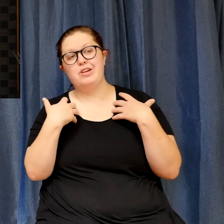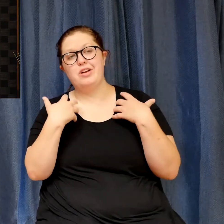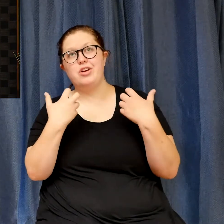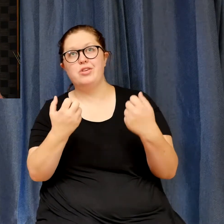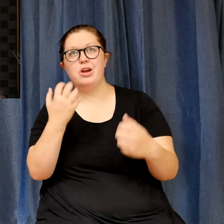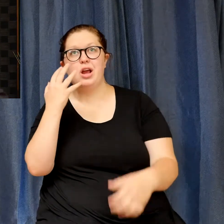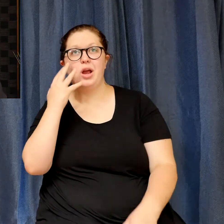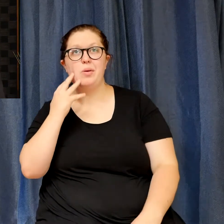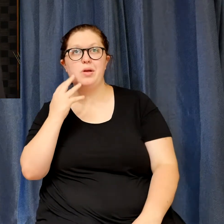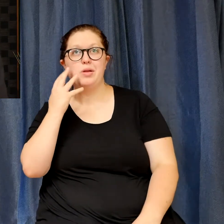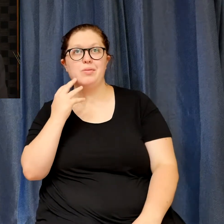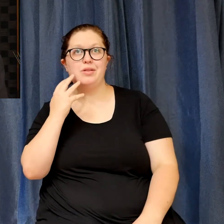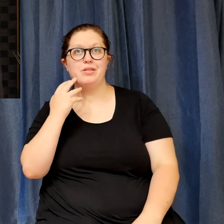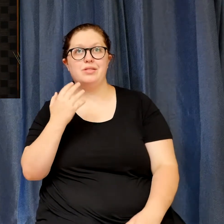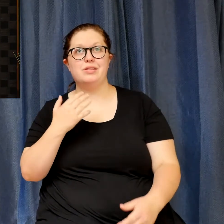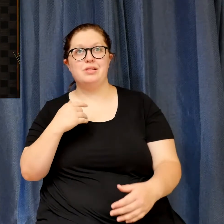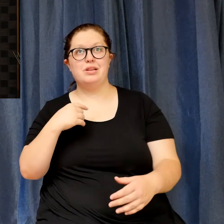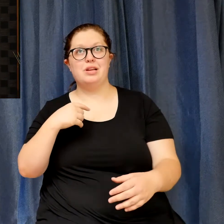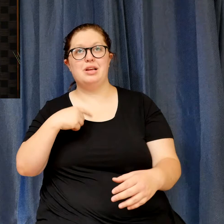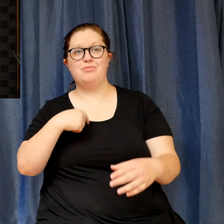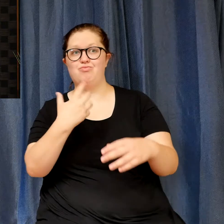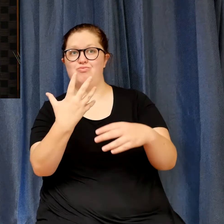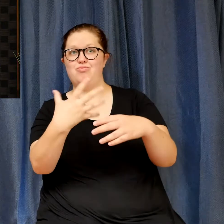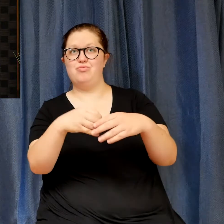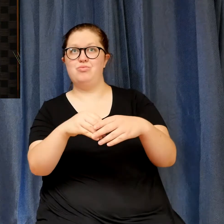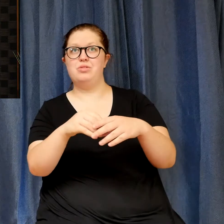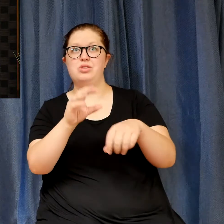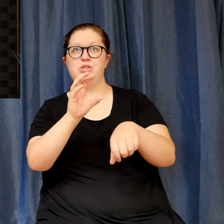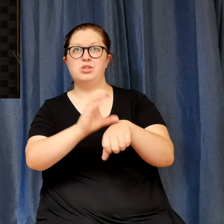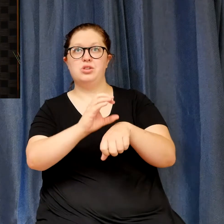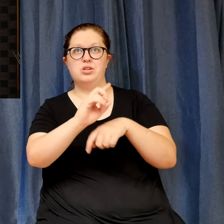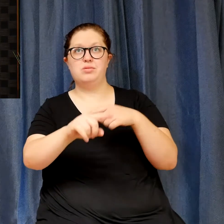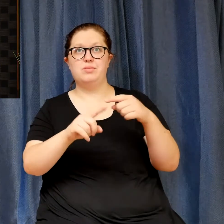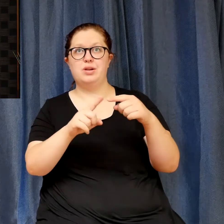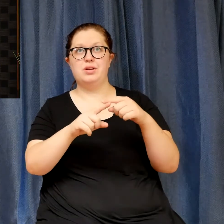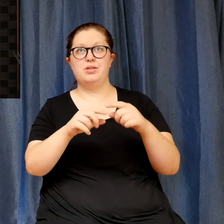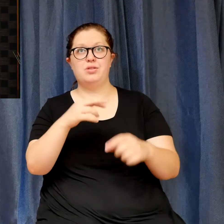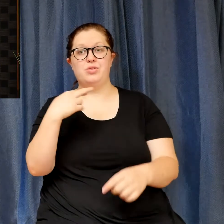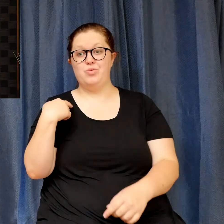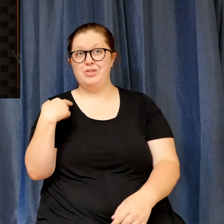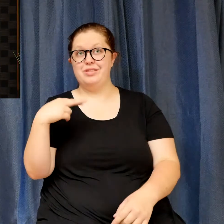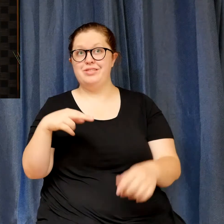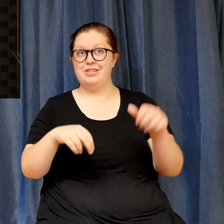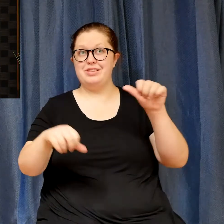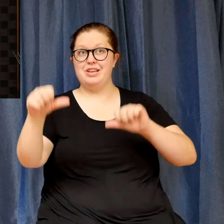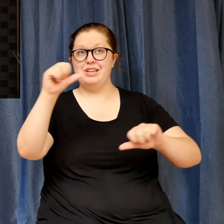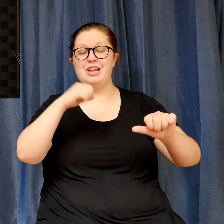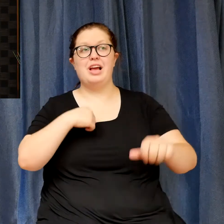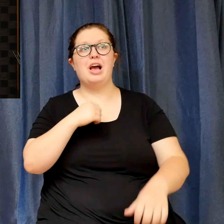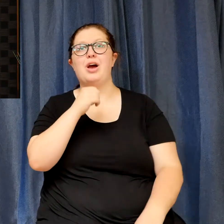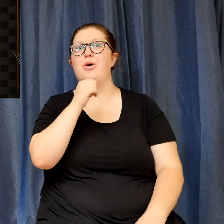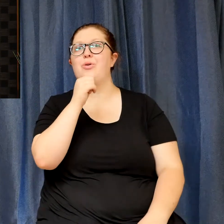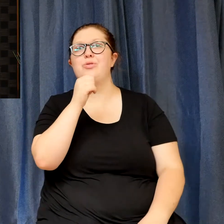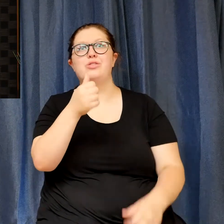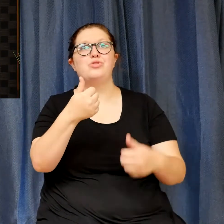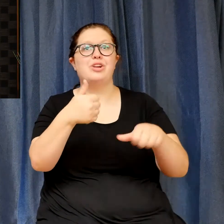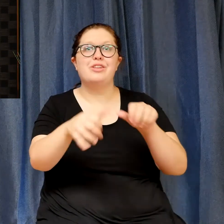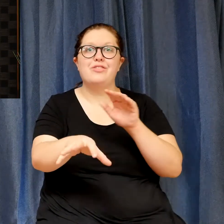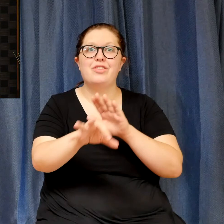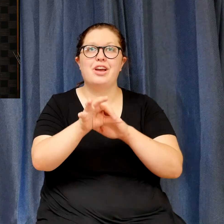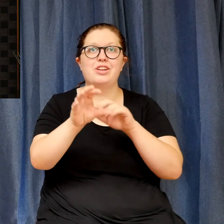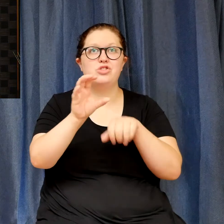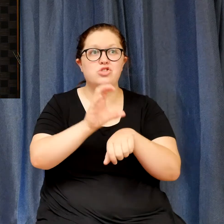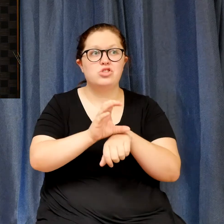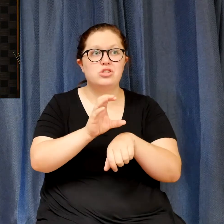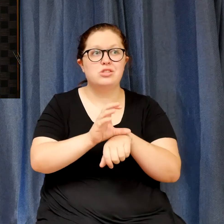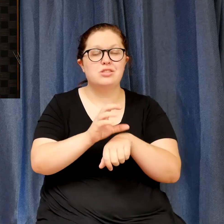and finally stepped into a church of religious science, I actually wasn't looking for a church. I just